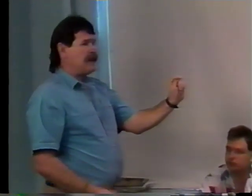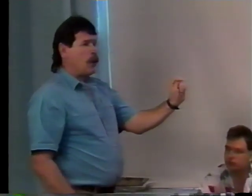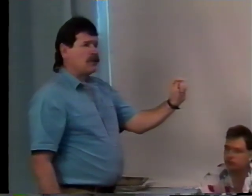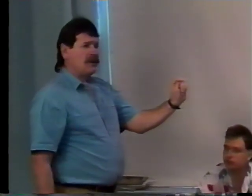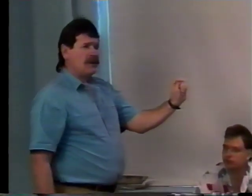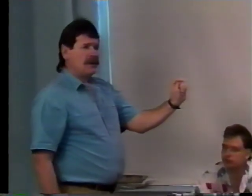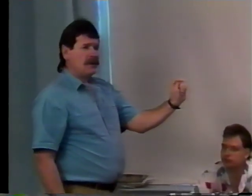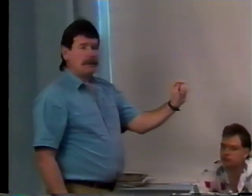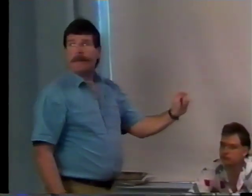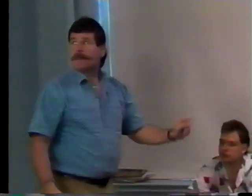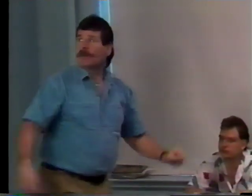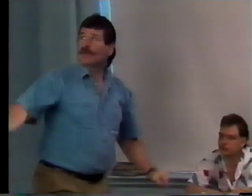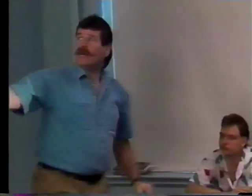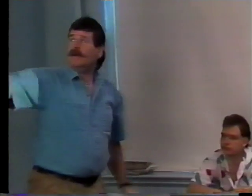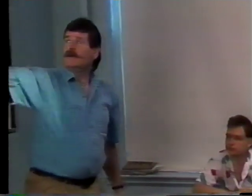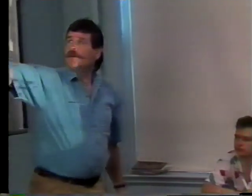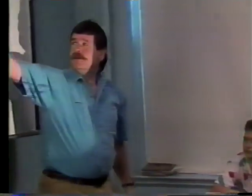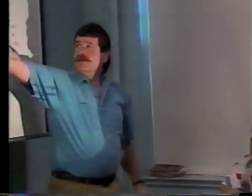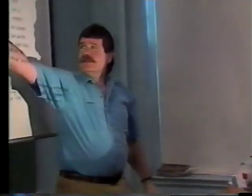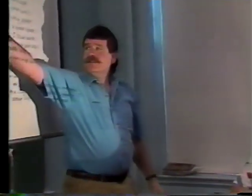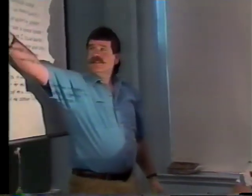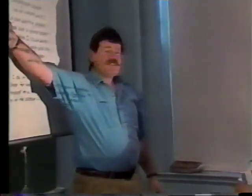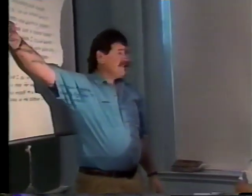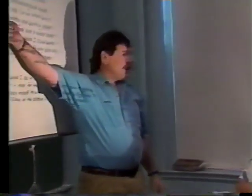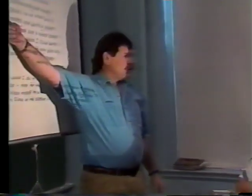stout. Okay? Stout.